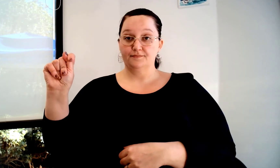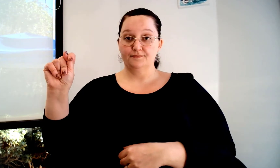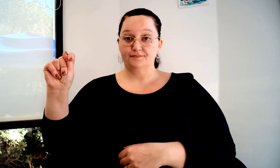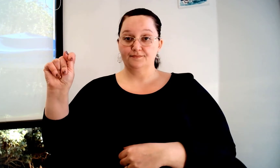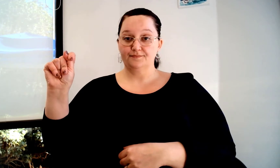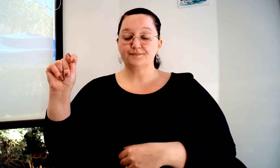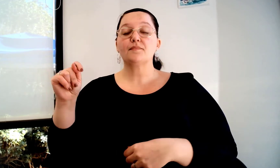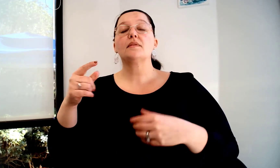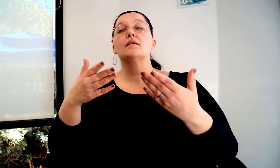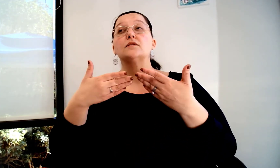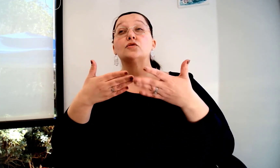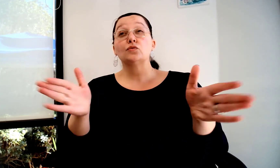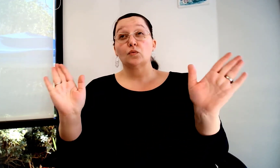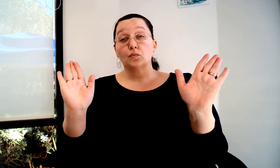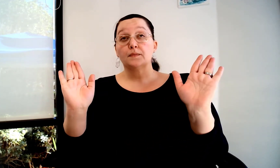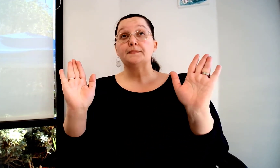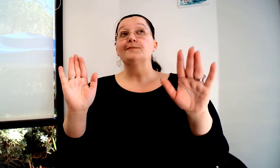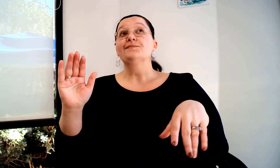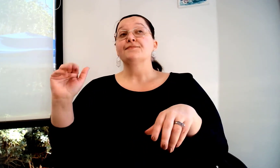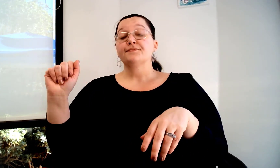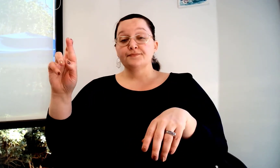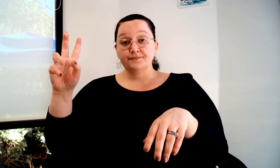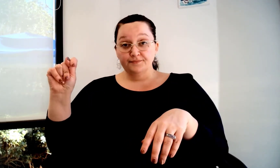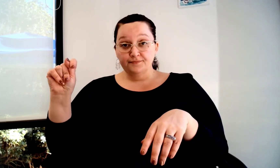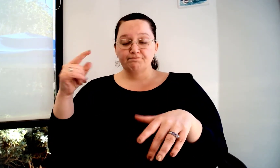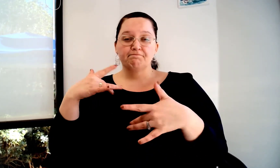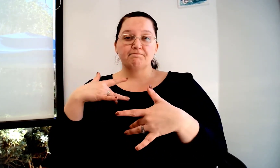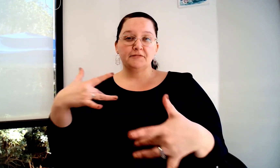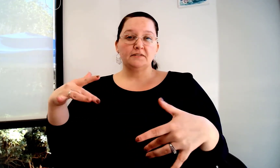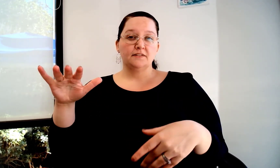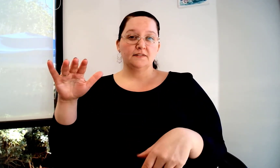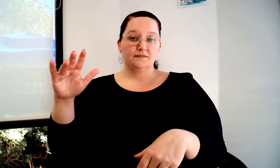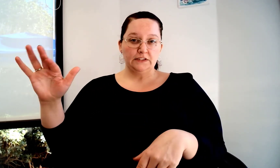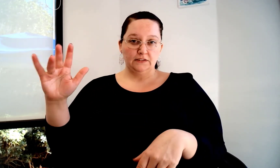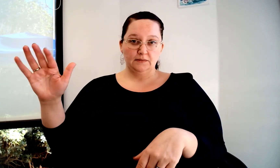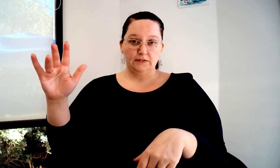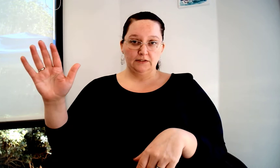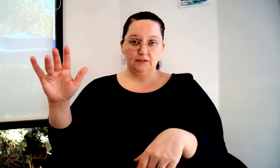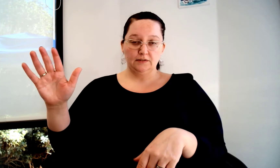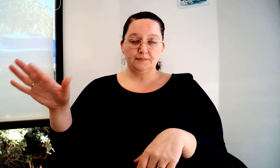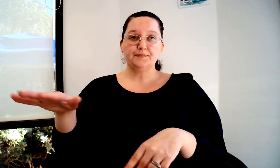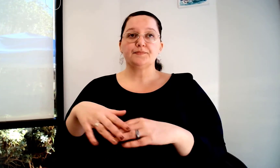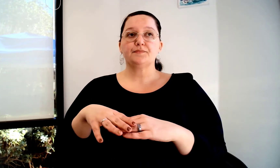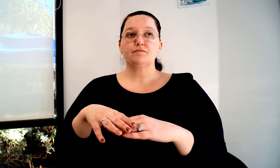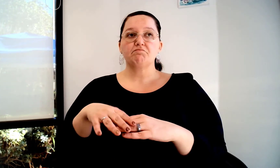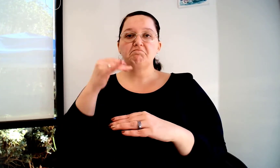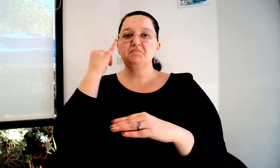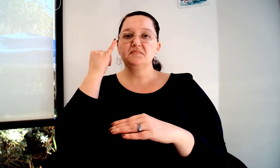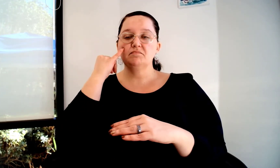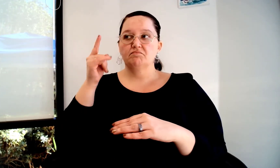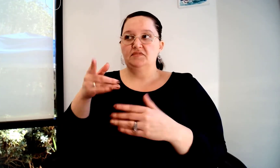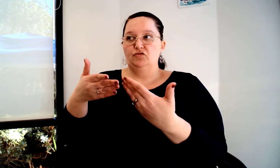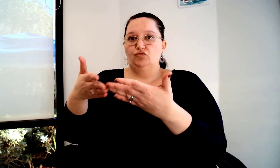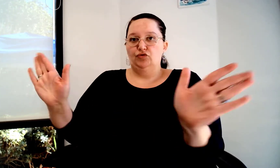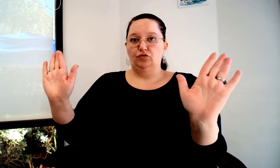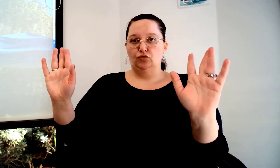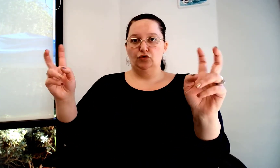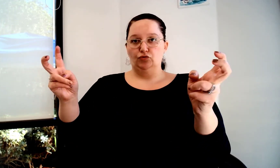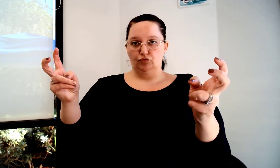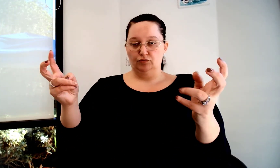Number 3, art. Generally speaking, art is usually fingerspelled. This